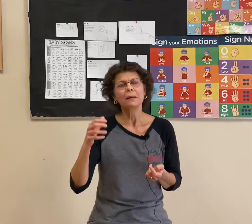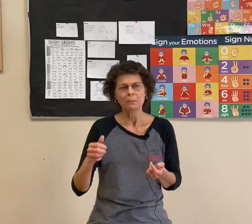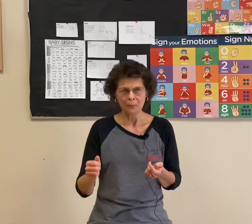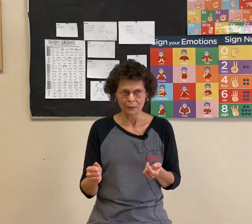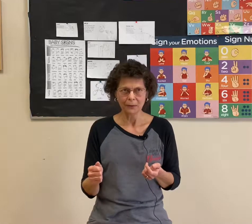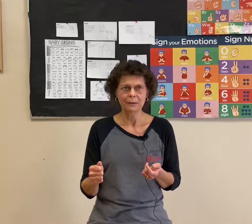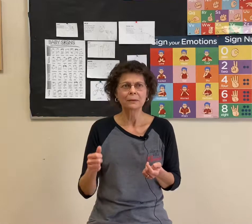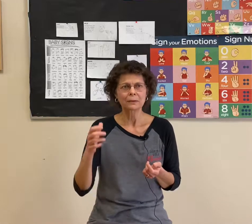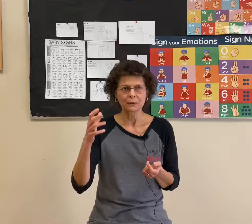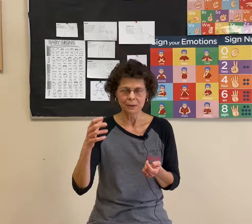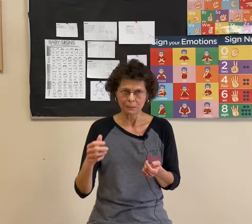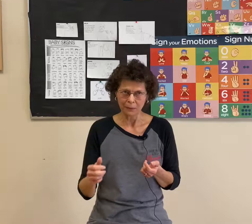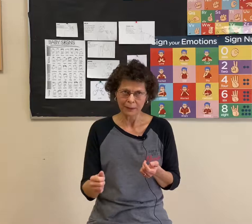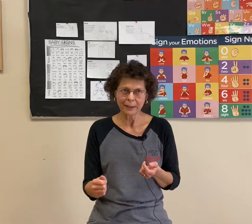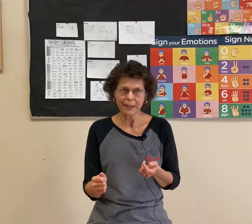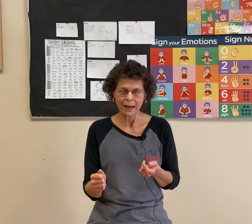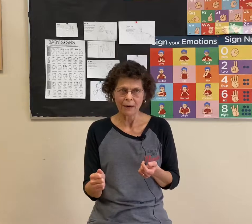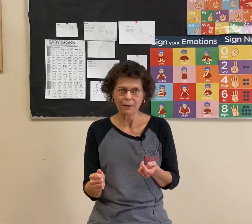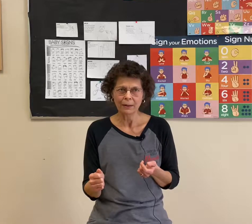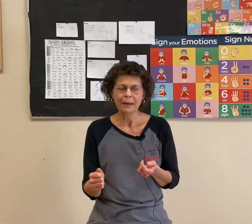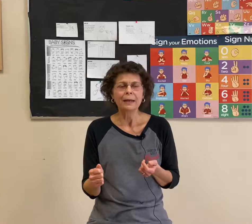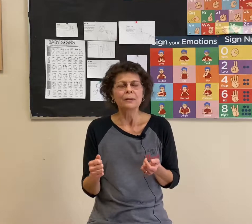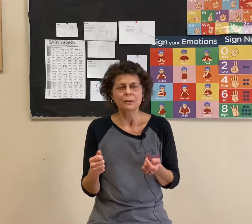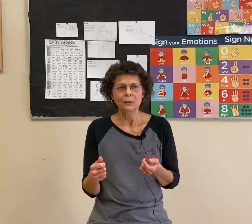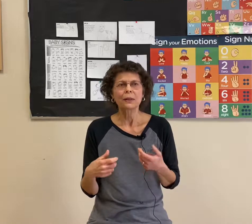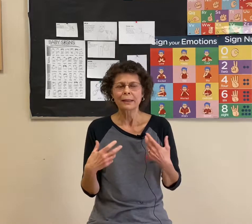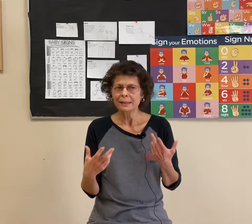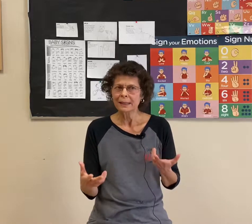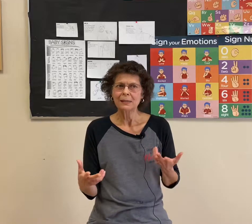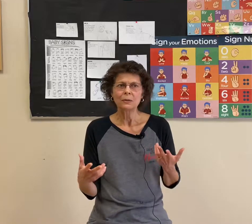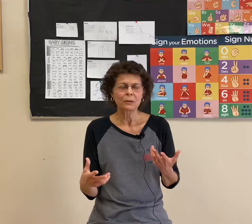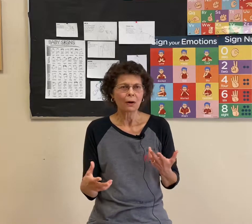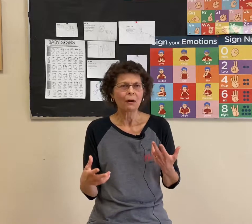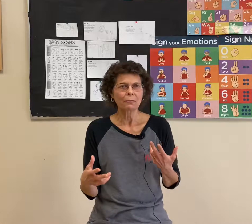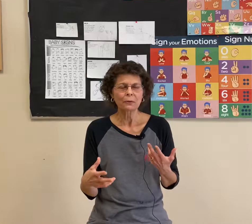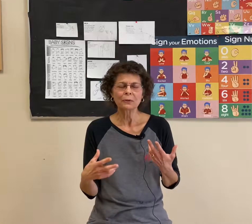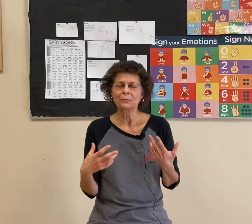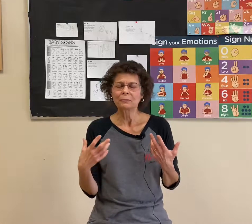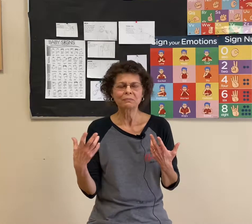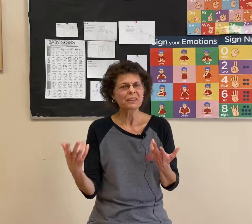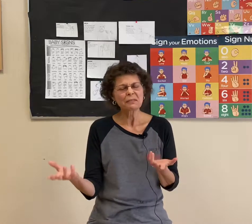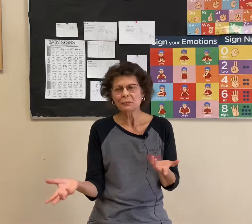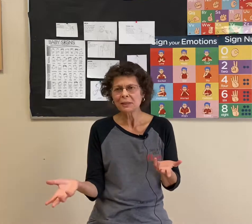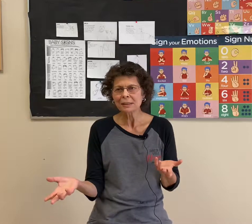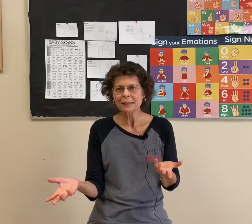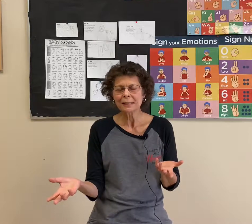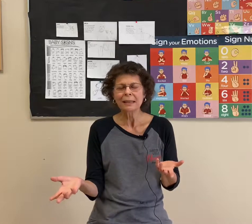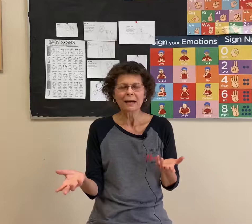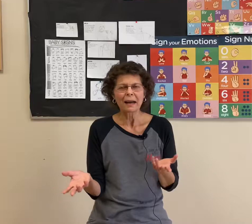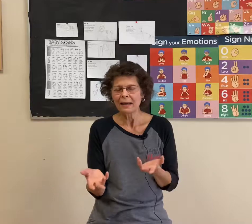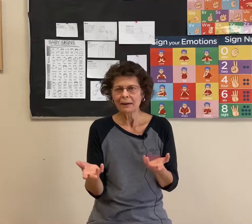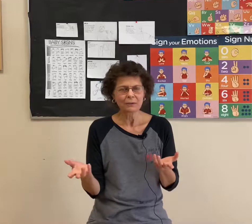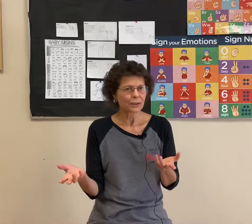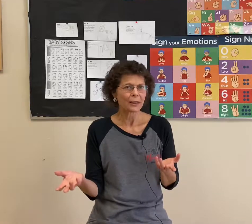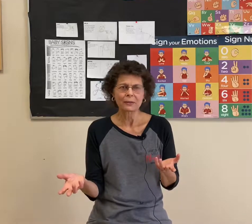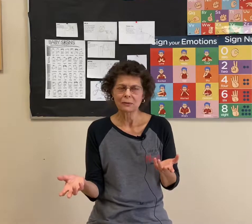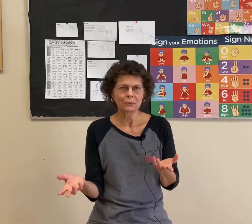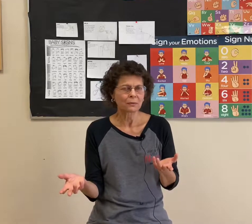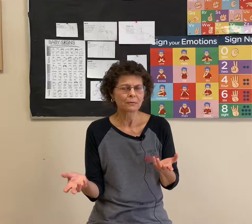milk. So it's like milking a cow. So like I said, you can offer, say for instance, I have a child who's 10 or